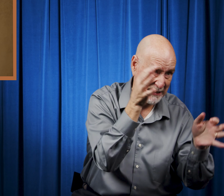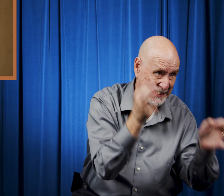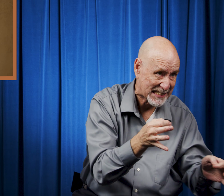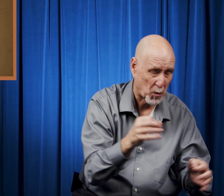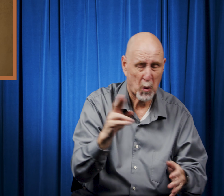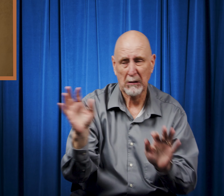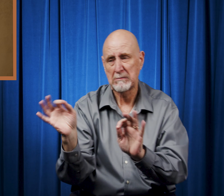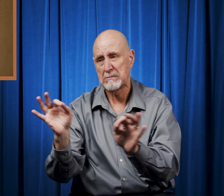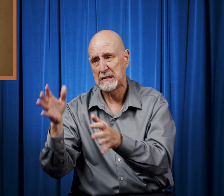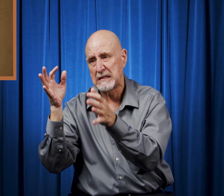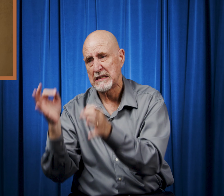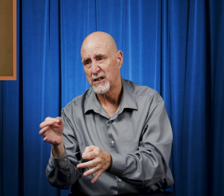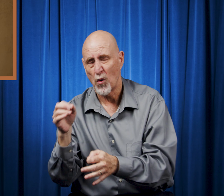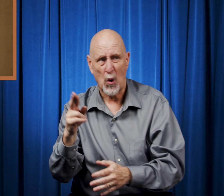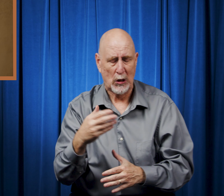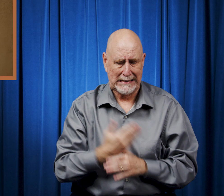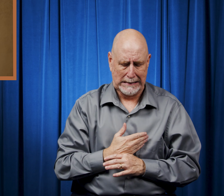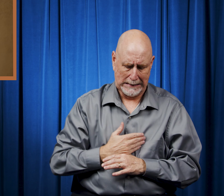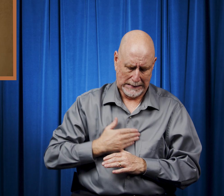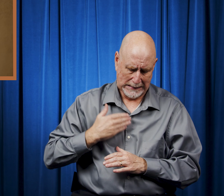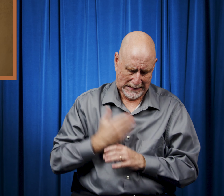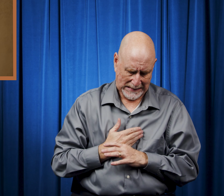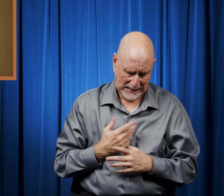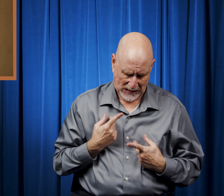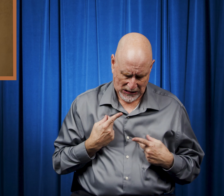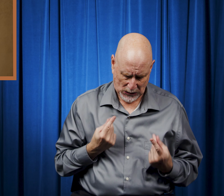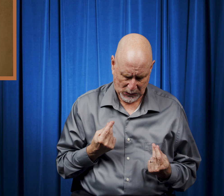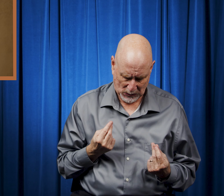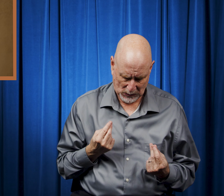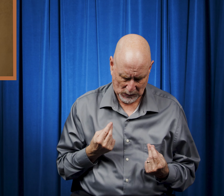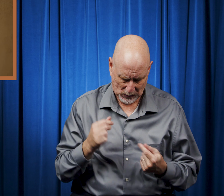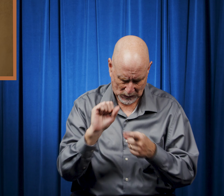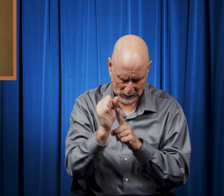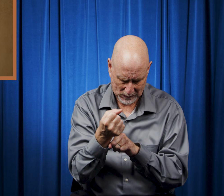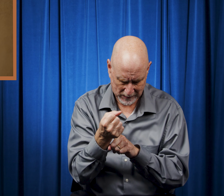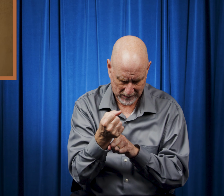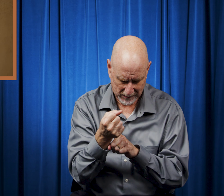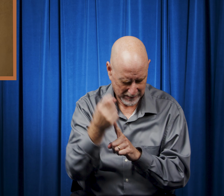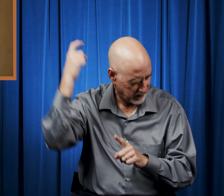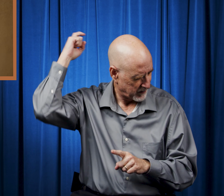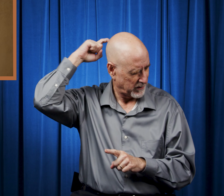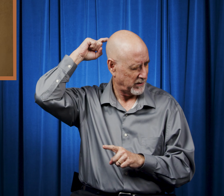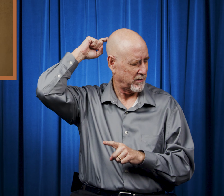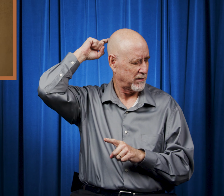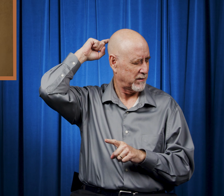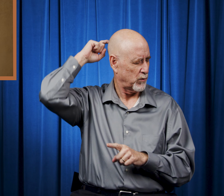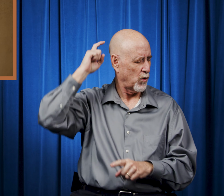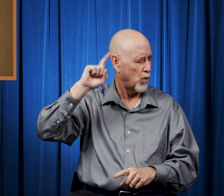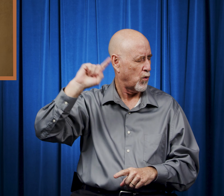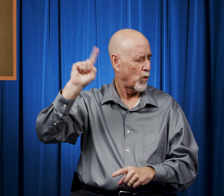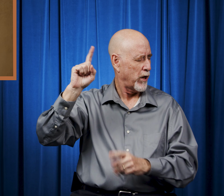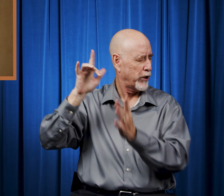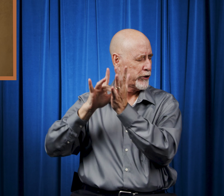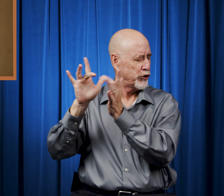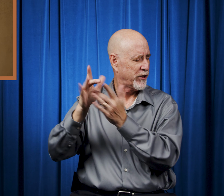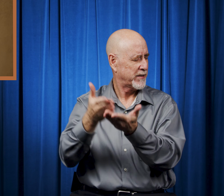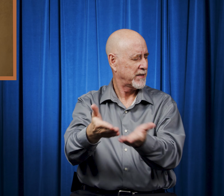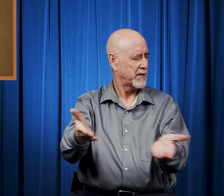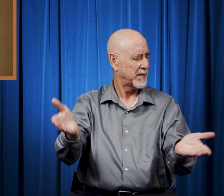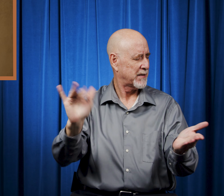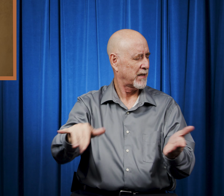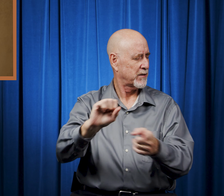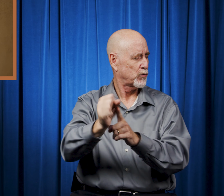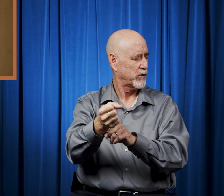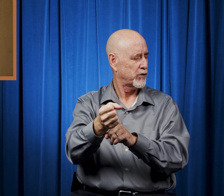of a decision you may be facing, or how troublesome some scenario may appear to be, asking the question, where